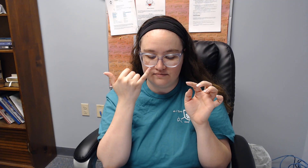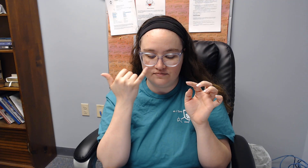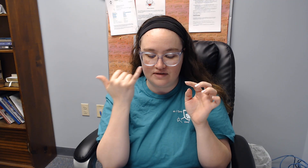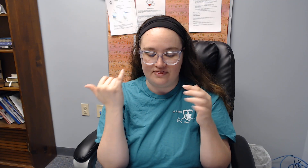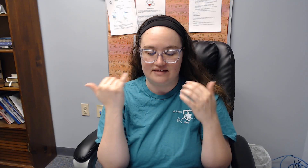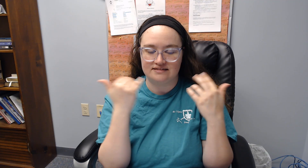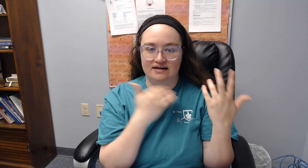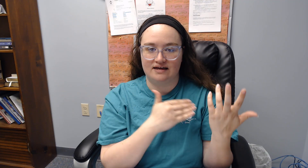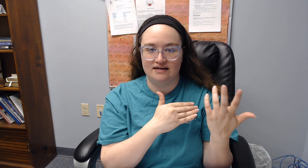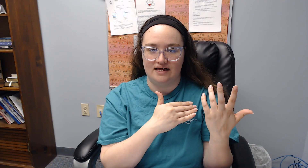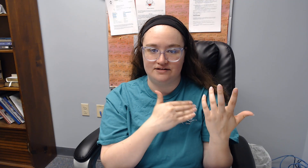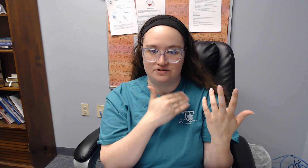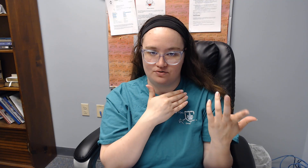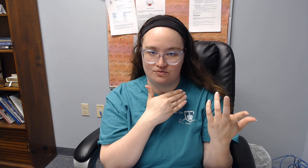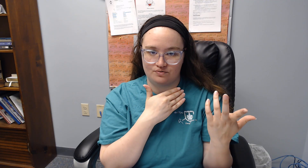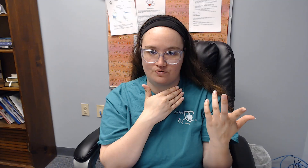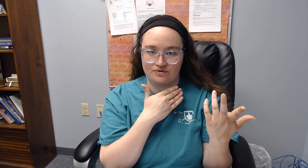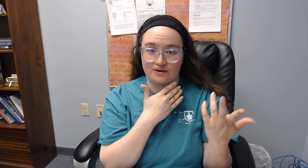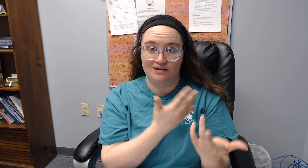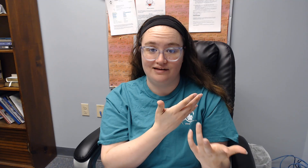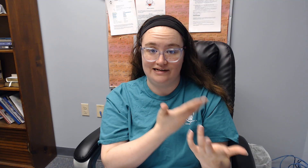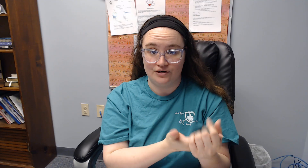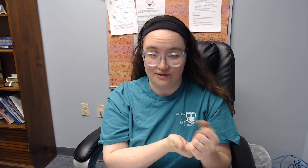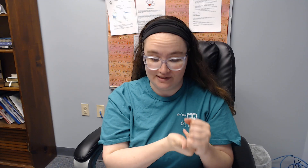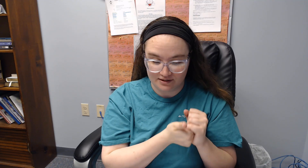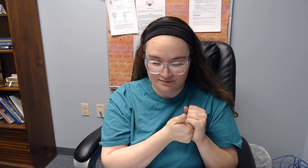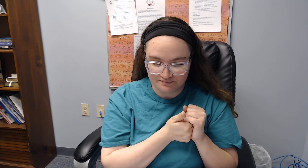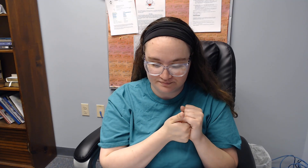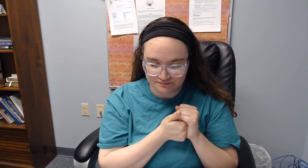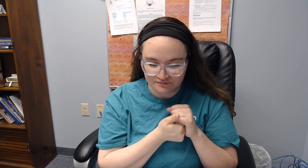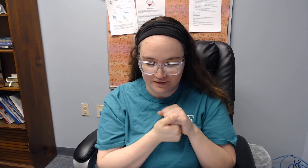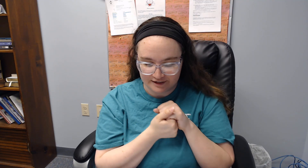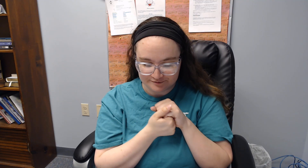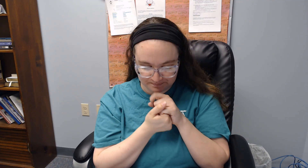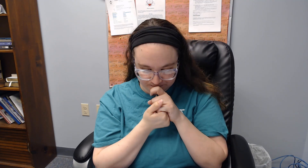and that's going to connect to the inner ear. Okay.